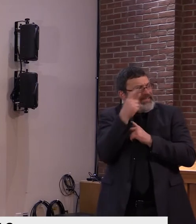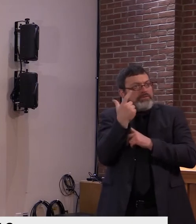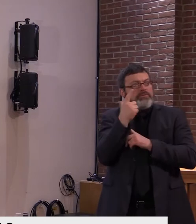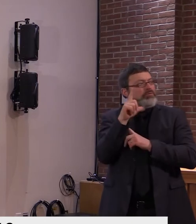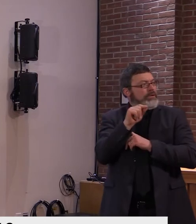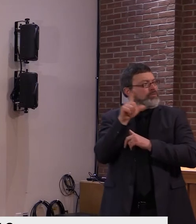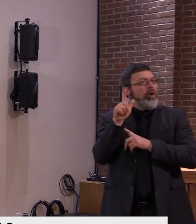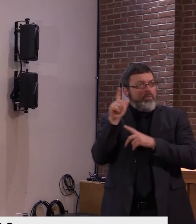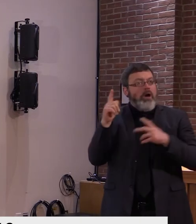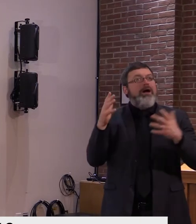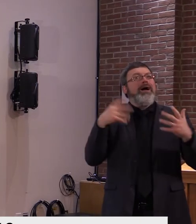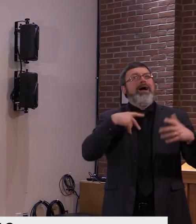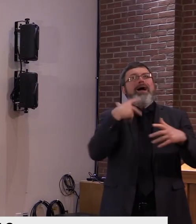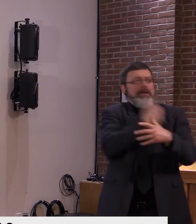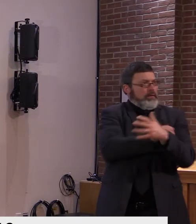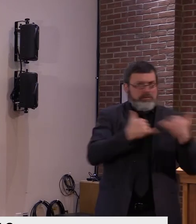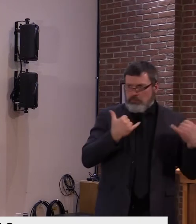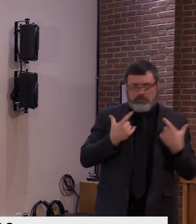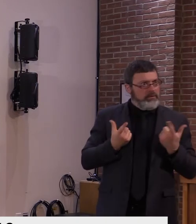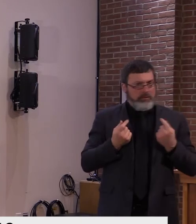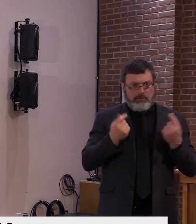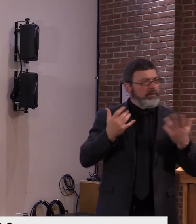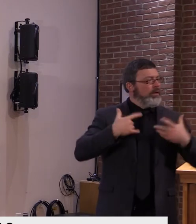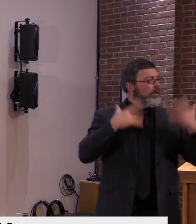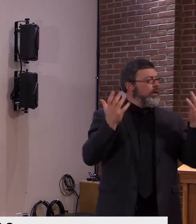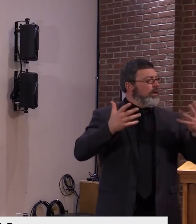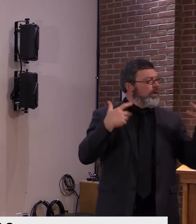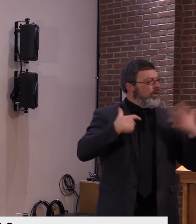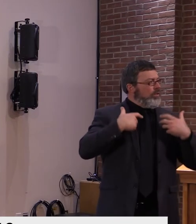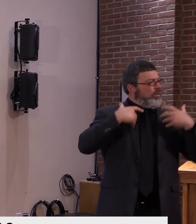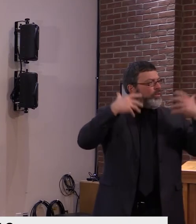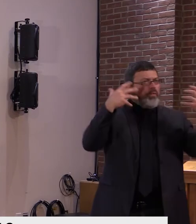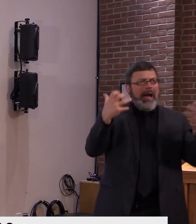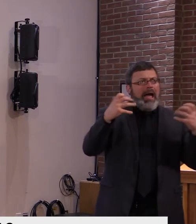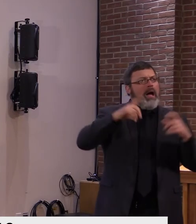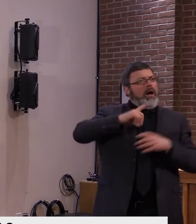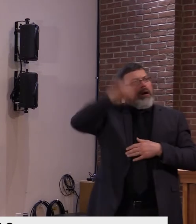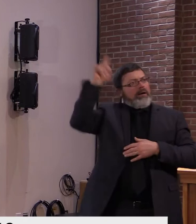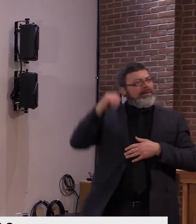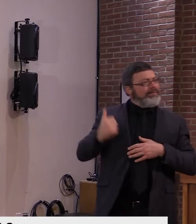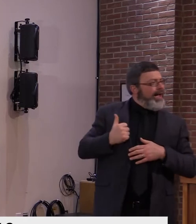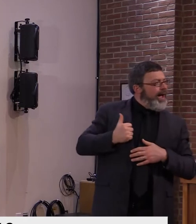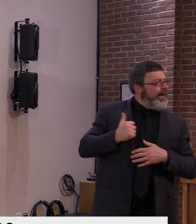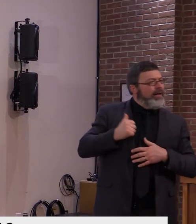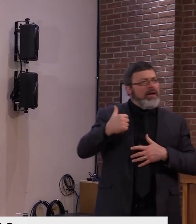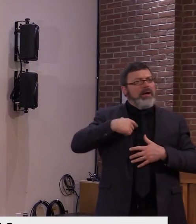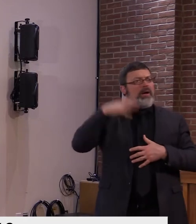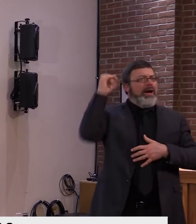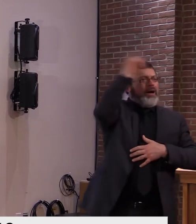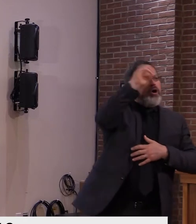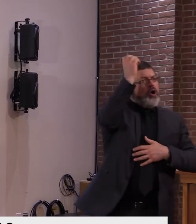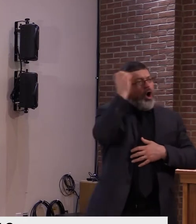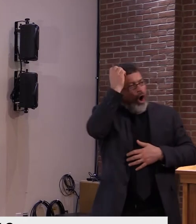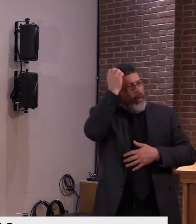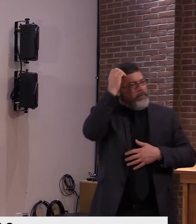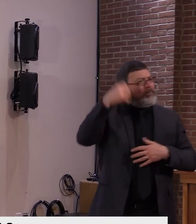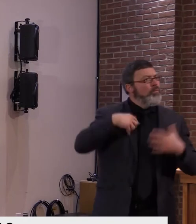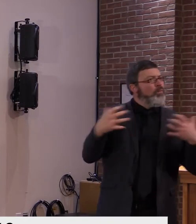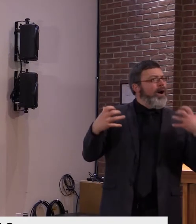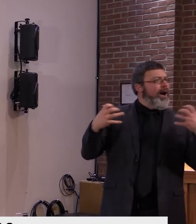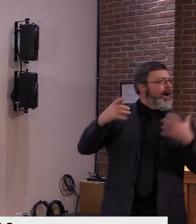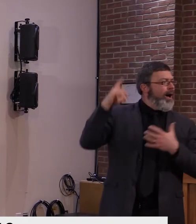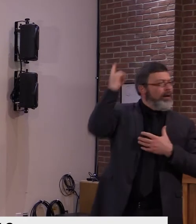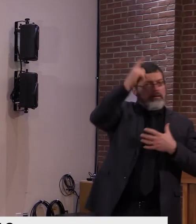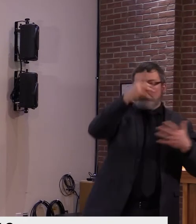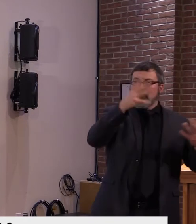Montreal or whatever. Exactly. So, okay, thank you. Yep. No, they might want to do all of the above. And that's why